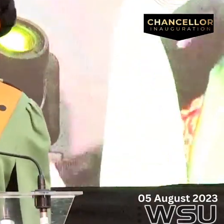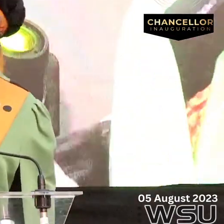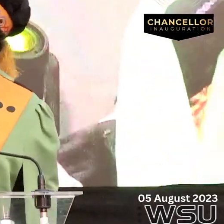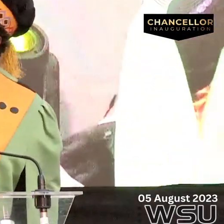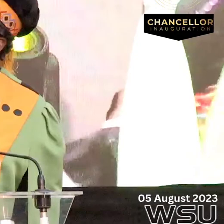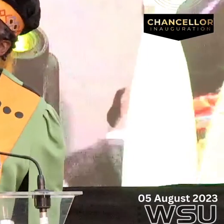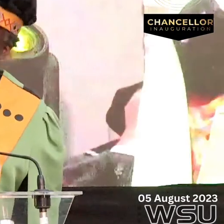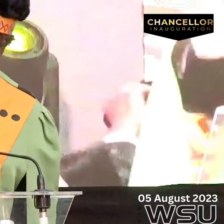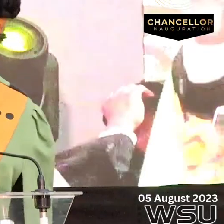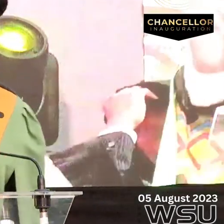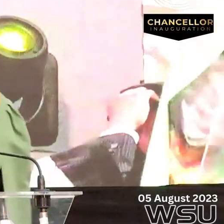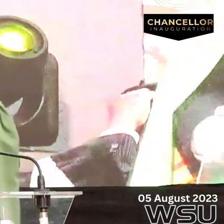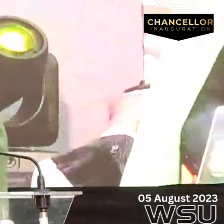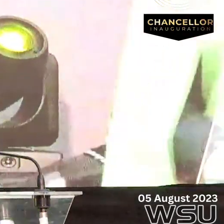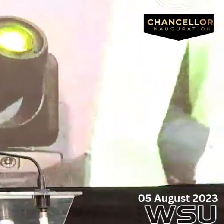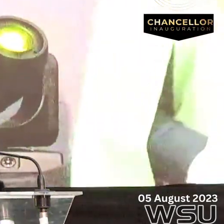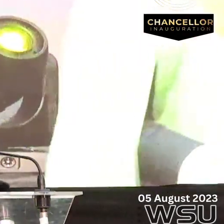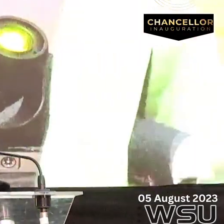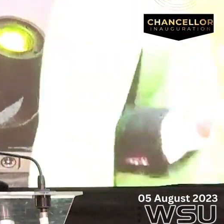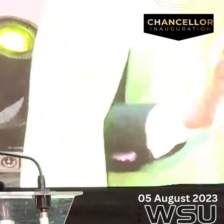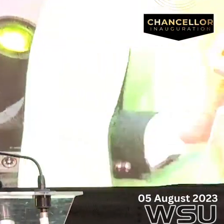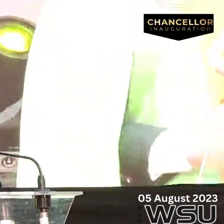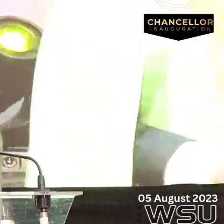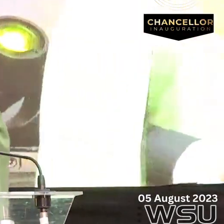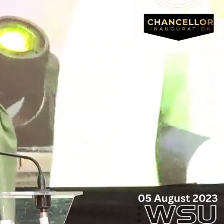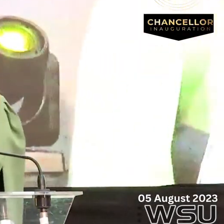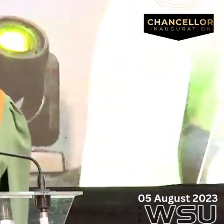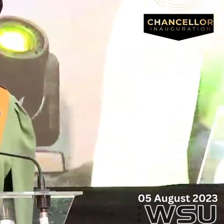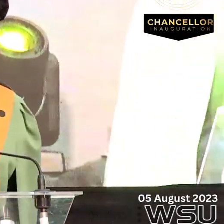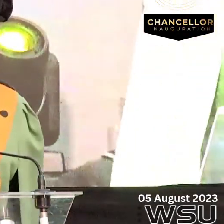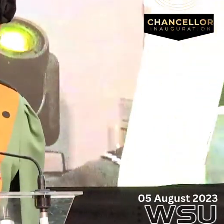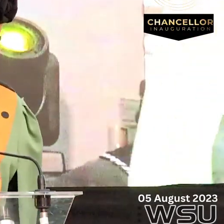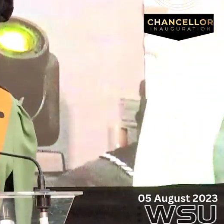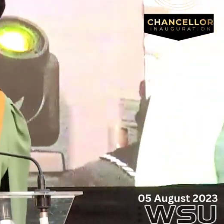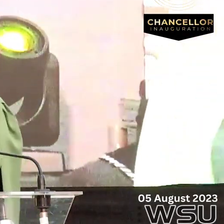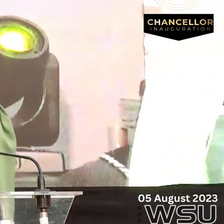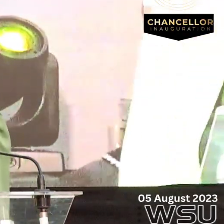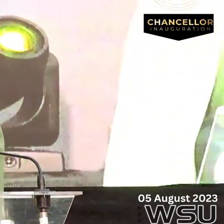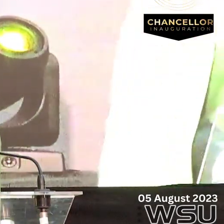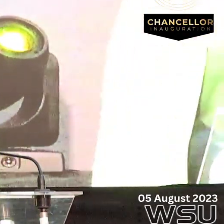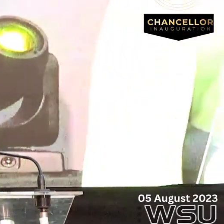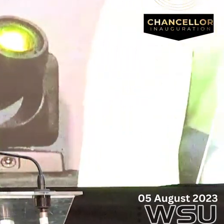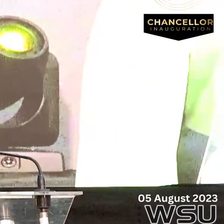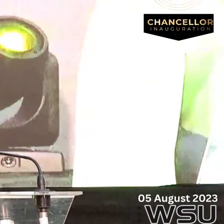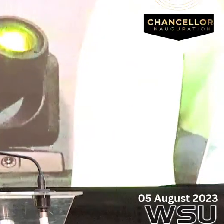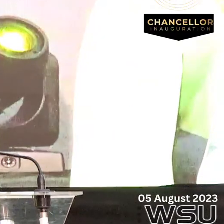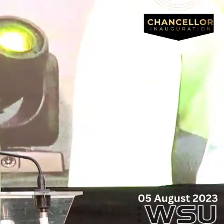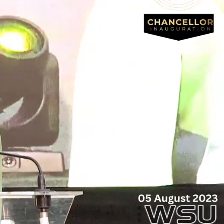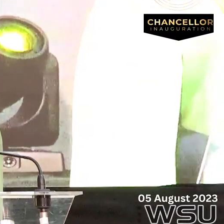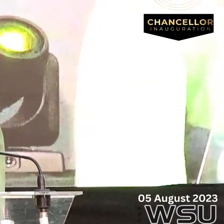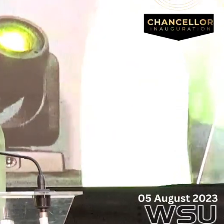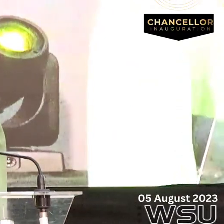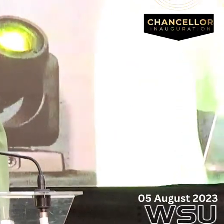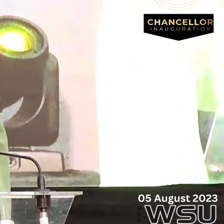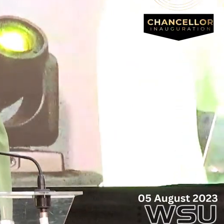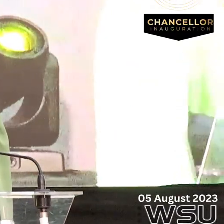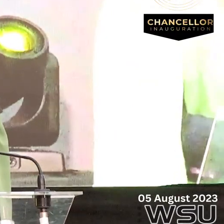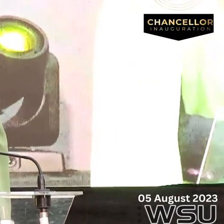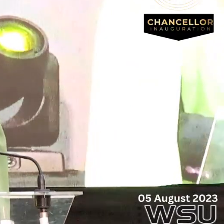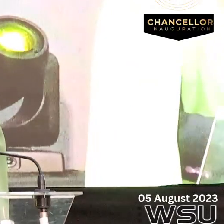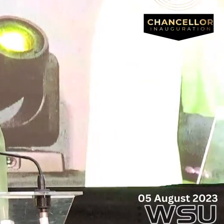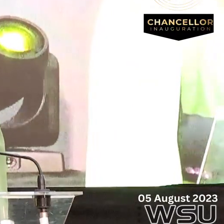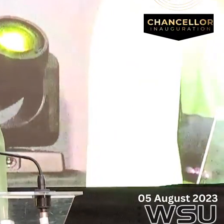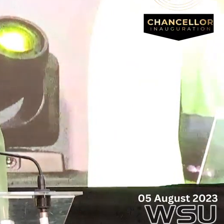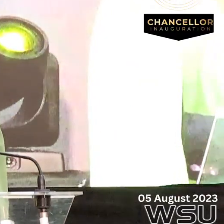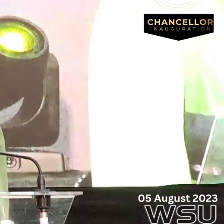so vala umlomo if you know what's good for you kodwa ke sese siyangasegqibeleni ibhalwe ngesilungu ke